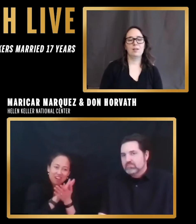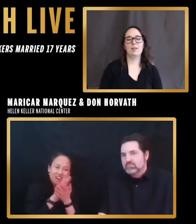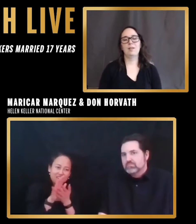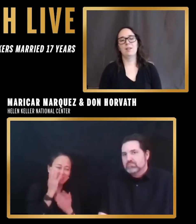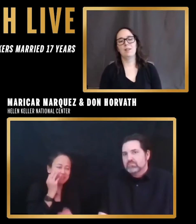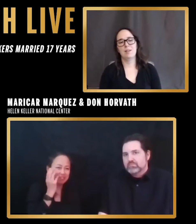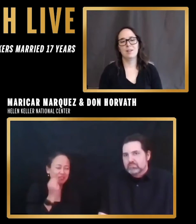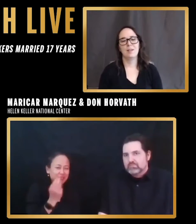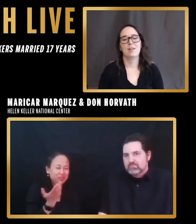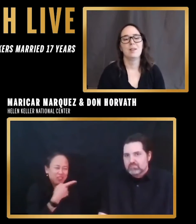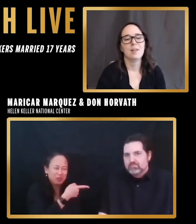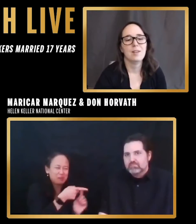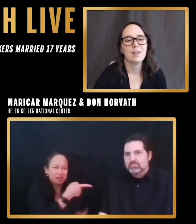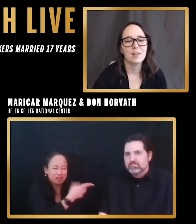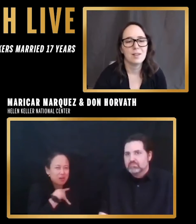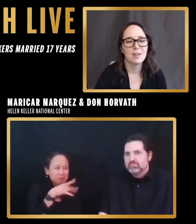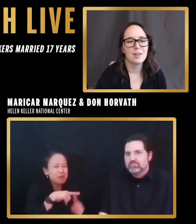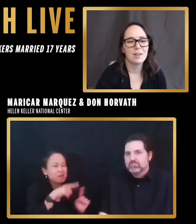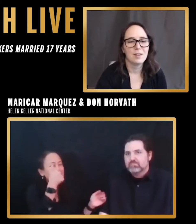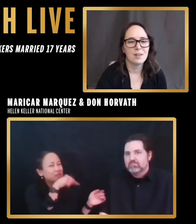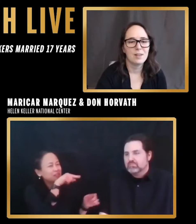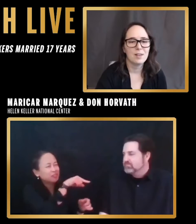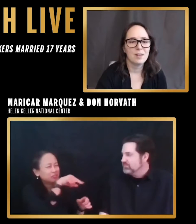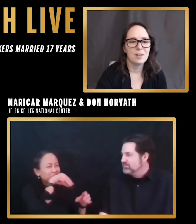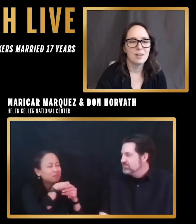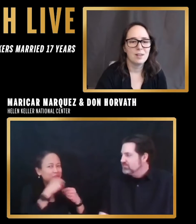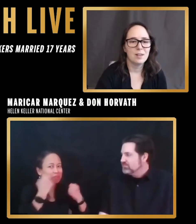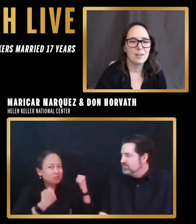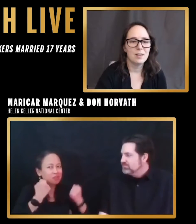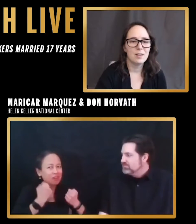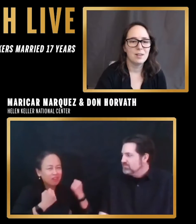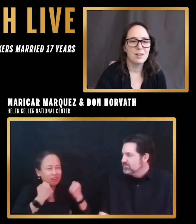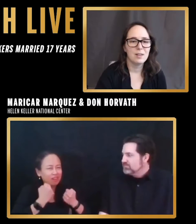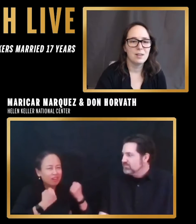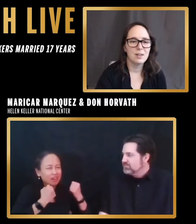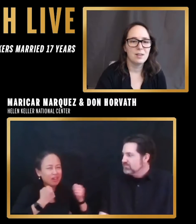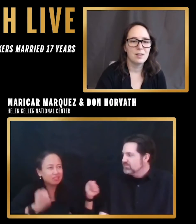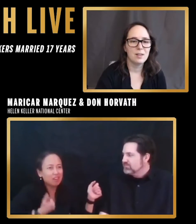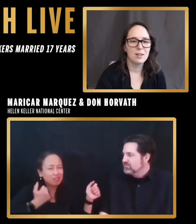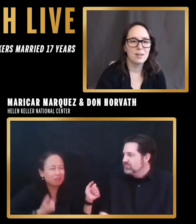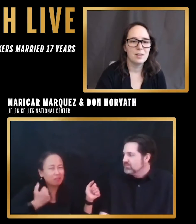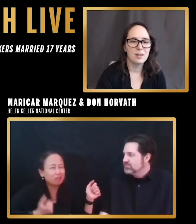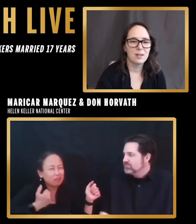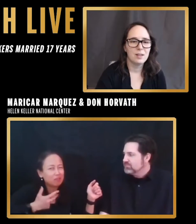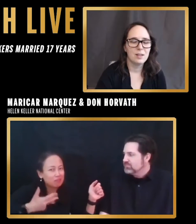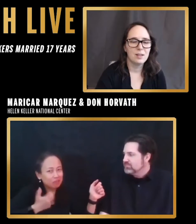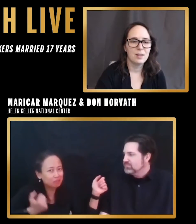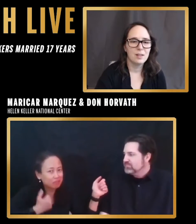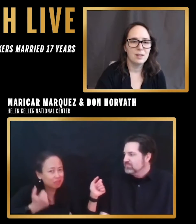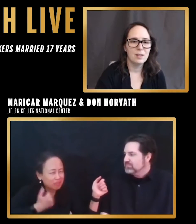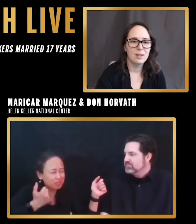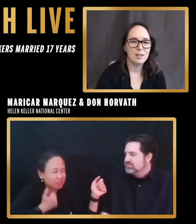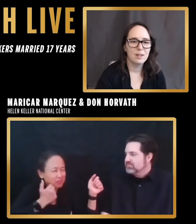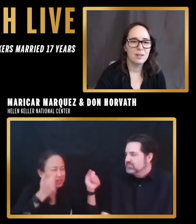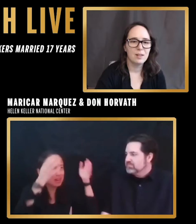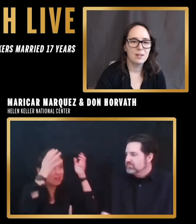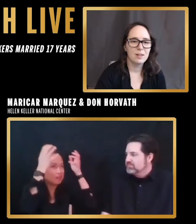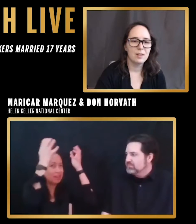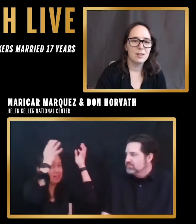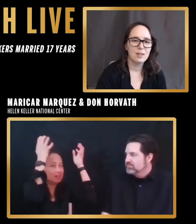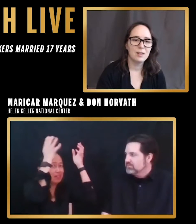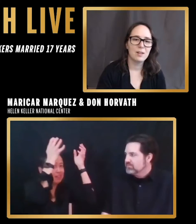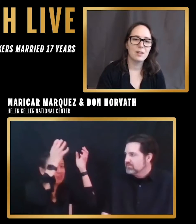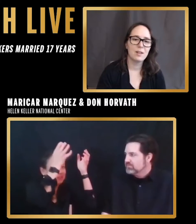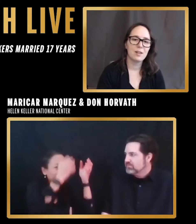those types of heights. So it was a really great experience. But while we were in the hot air balloon, he was actually